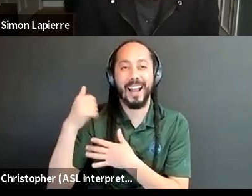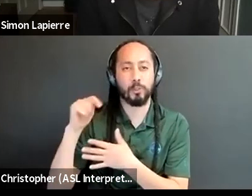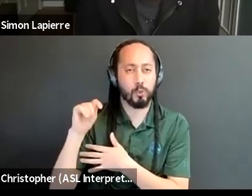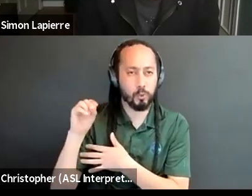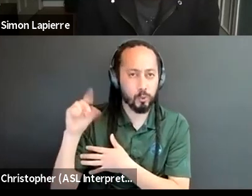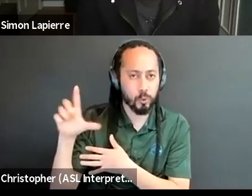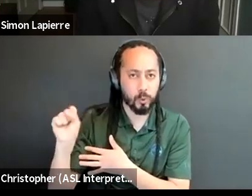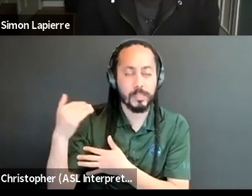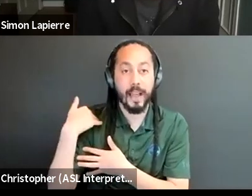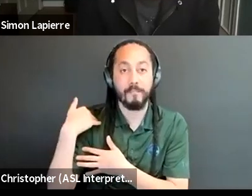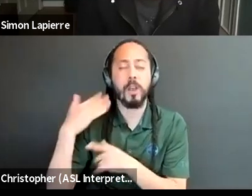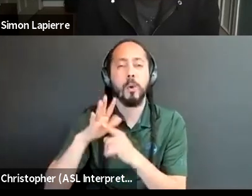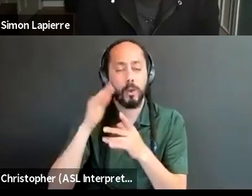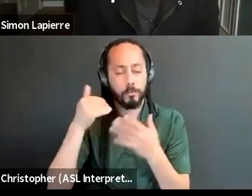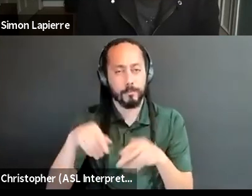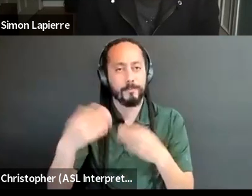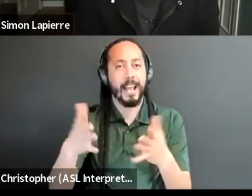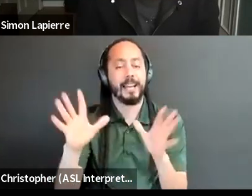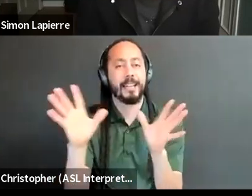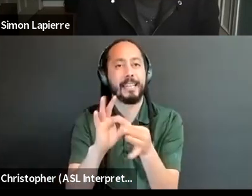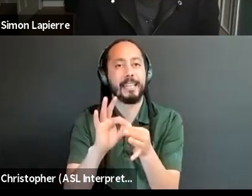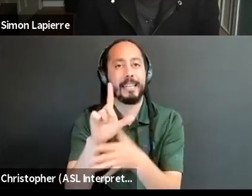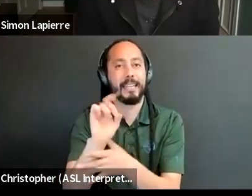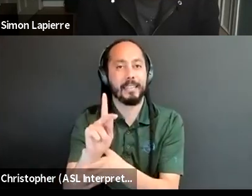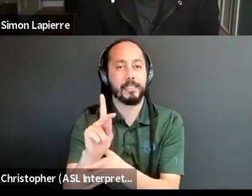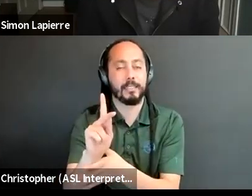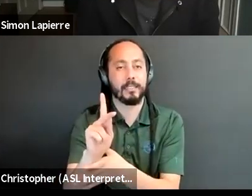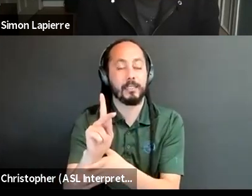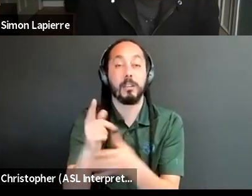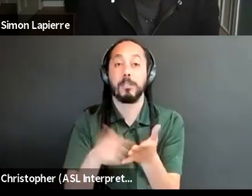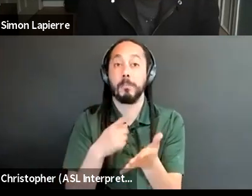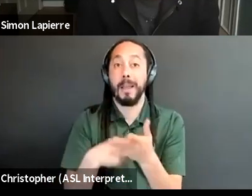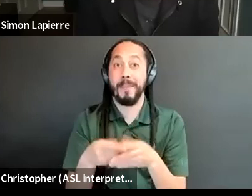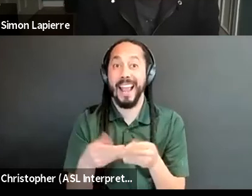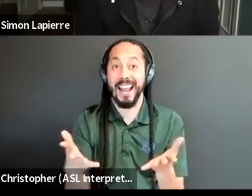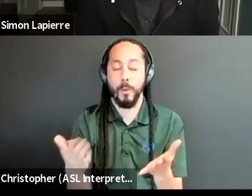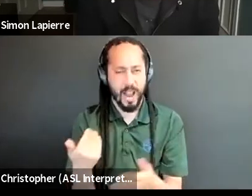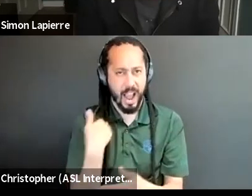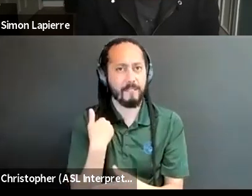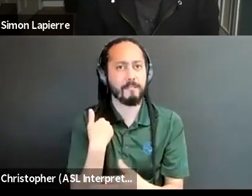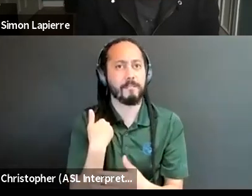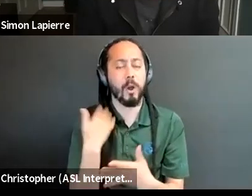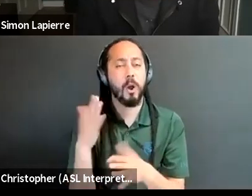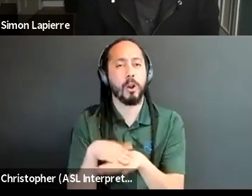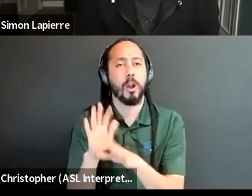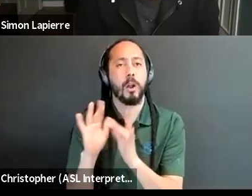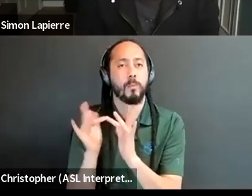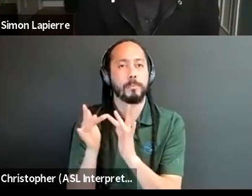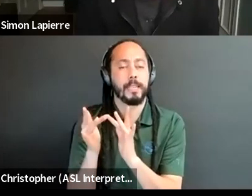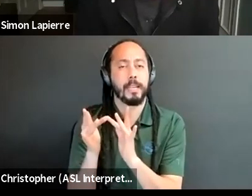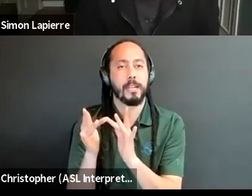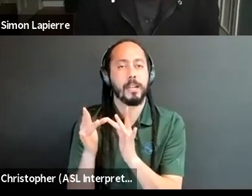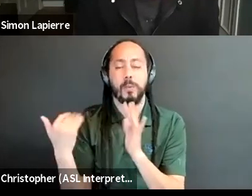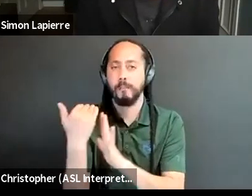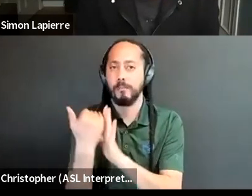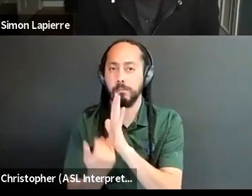will have links to them, or in some cases, if they were handouts, we'll actually have those on a webpage that will have the